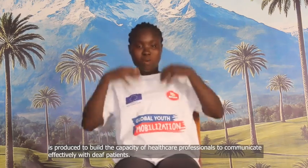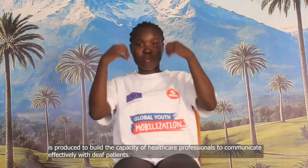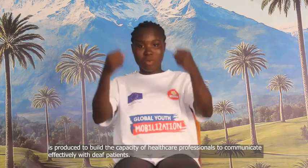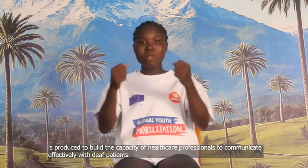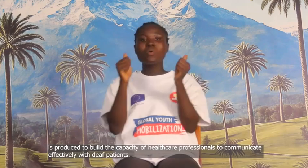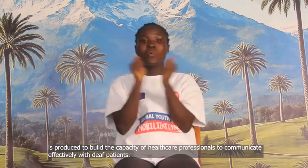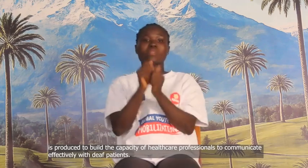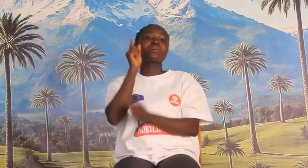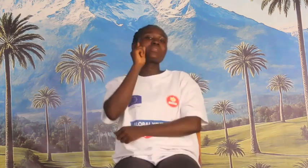patients.